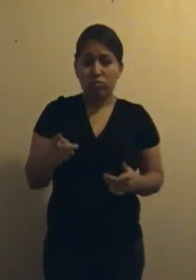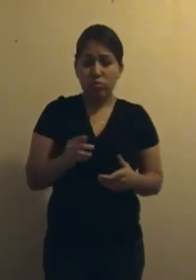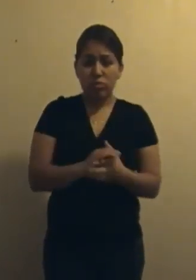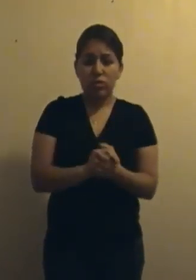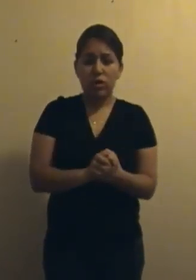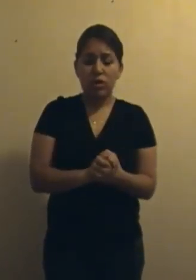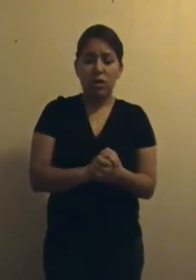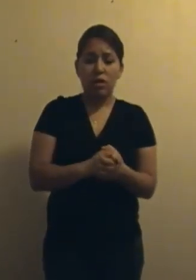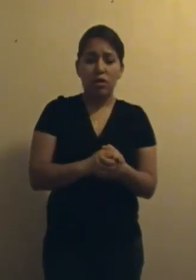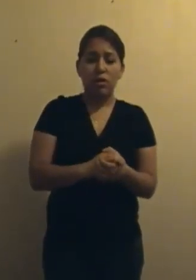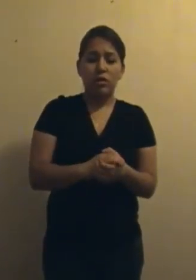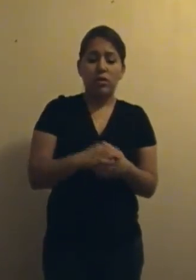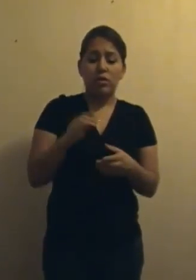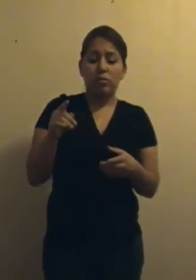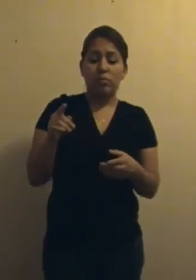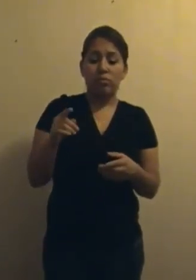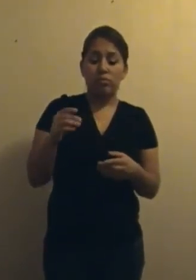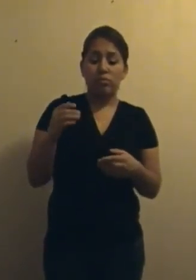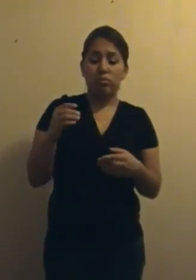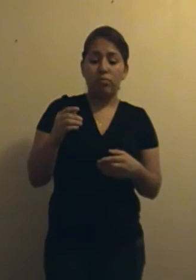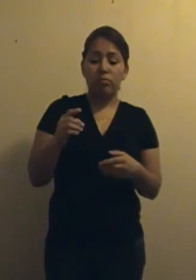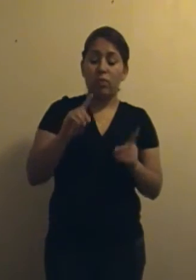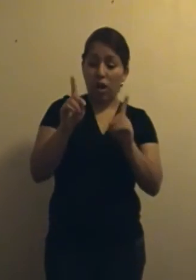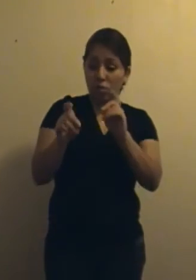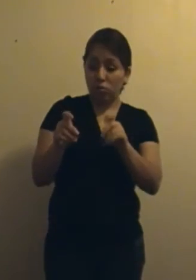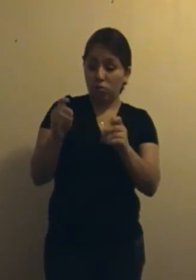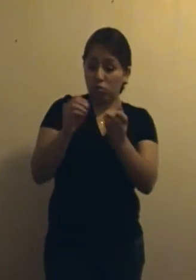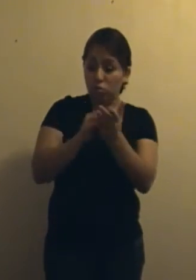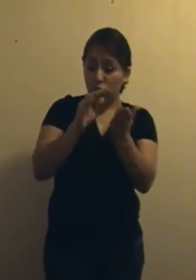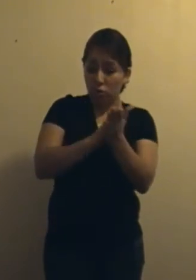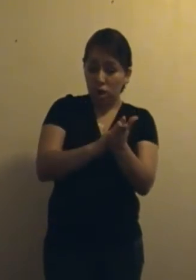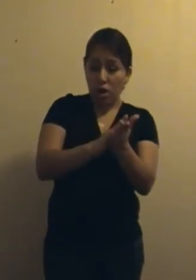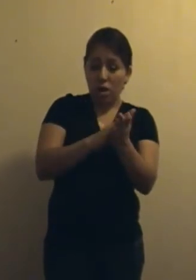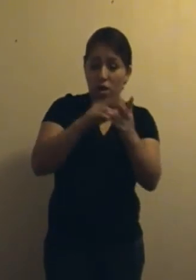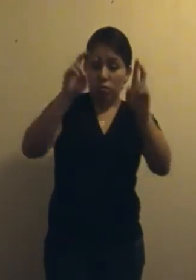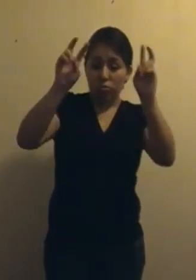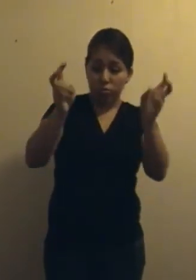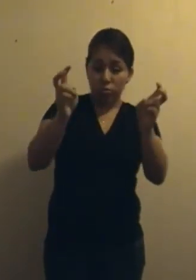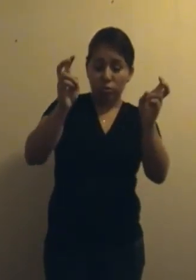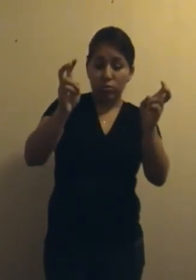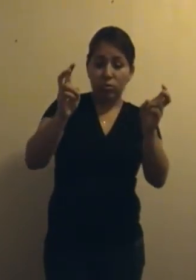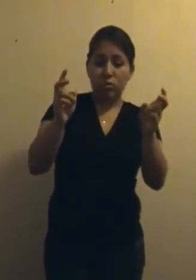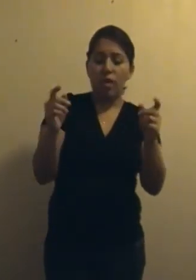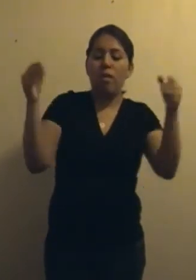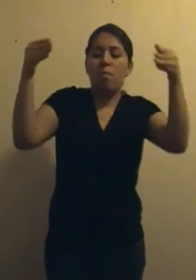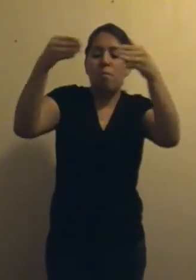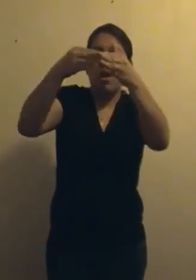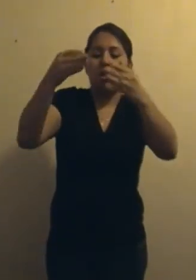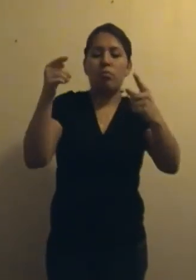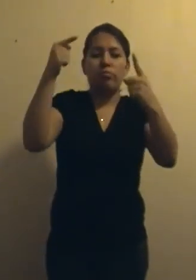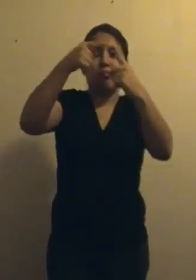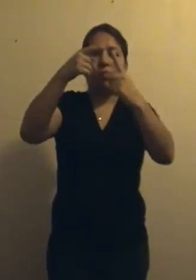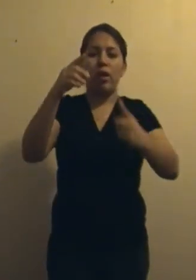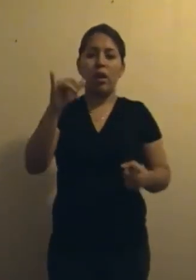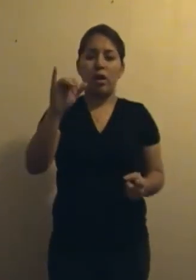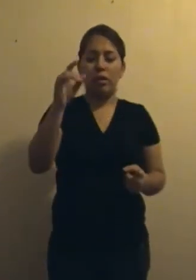of the students write the name of the article and the main idea from the article on the blackboards in the classroom, the author's